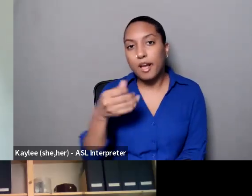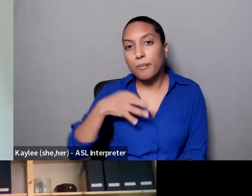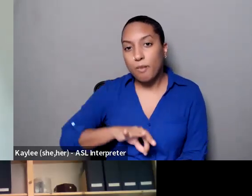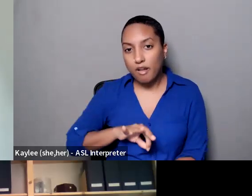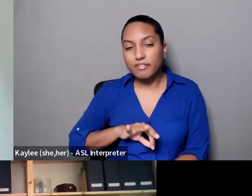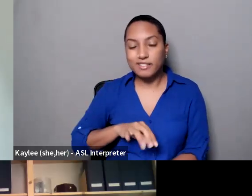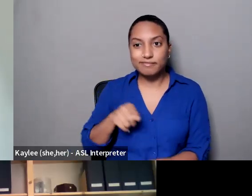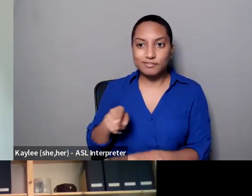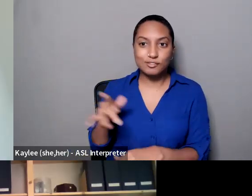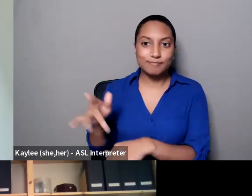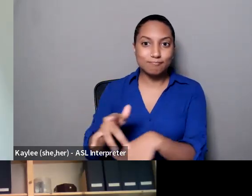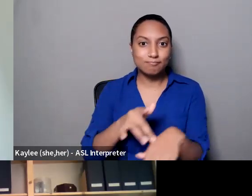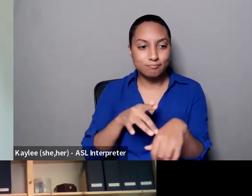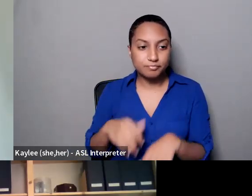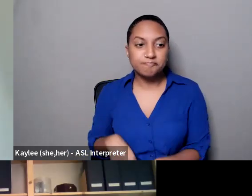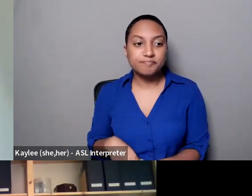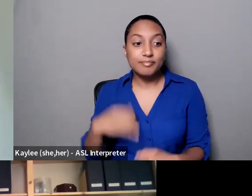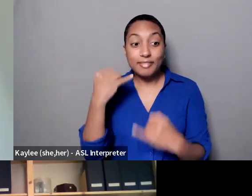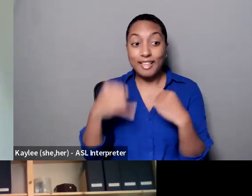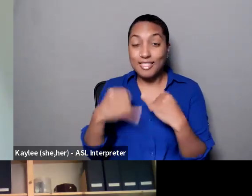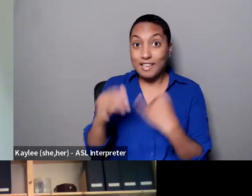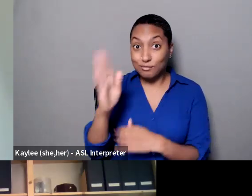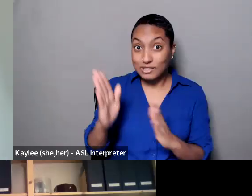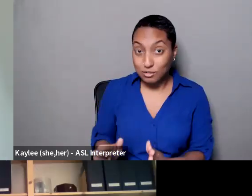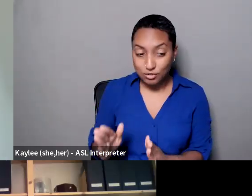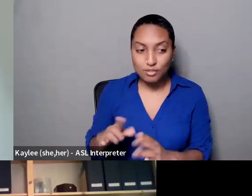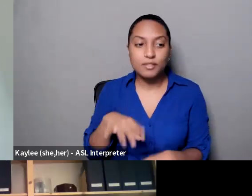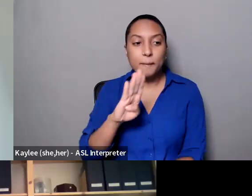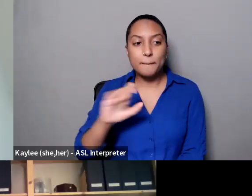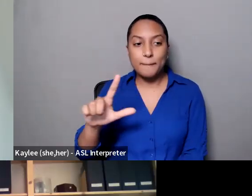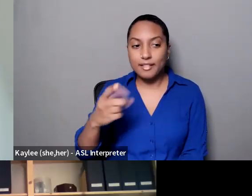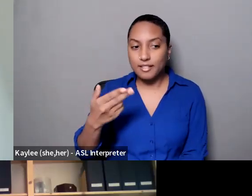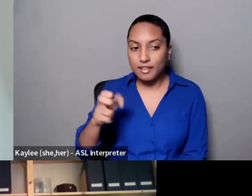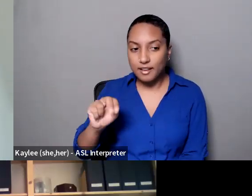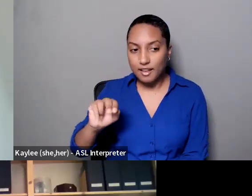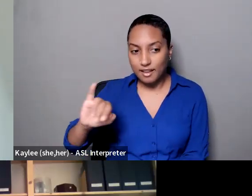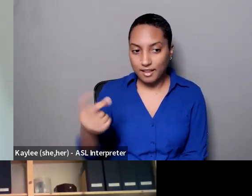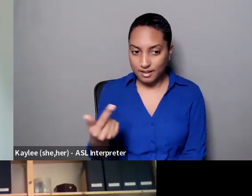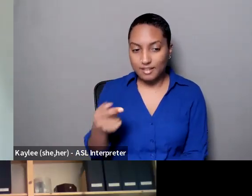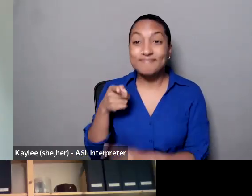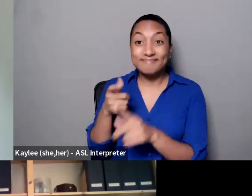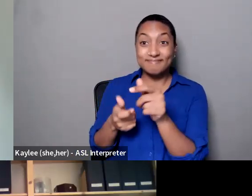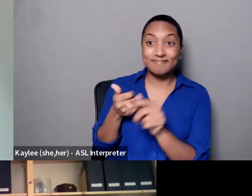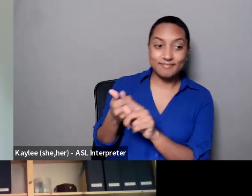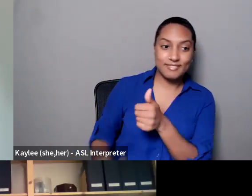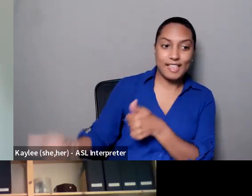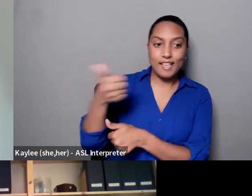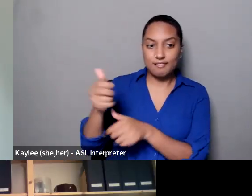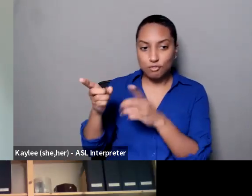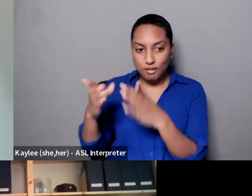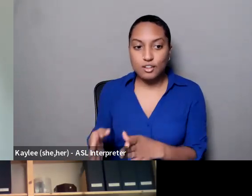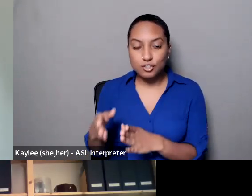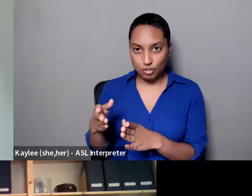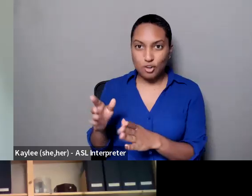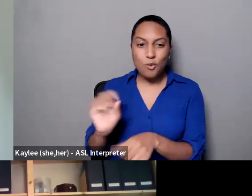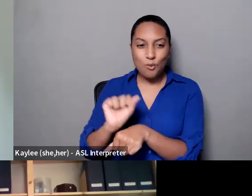for this first hour will be Bill Henning. He is the executive director at the Boston Center for Independent Living. So now I'm going to hand it